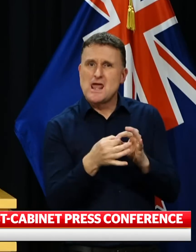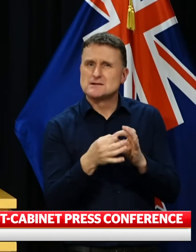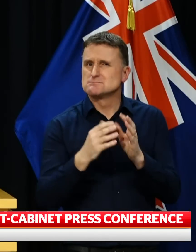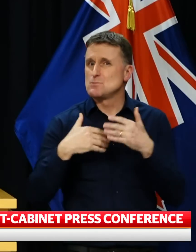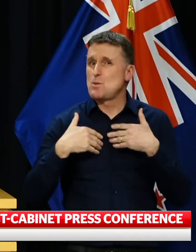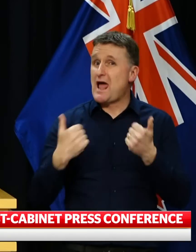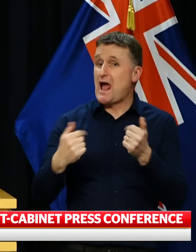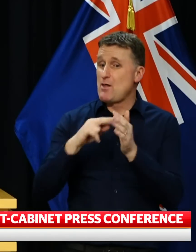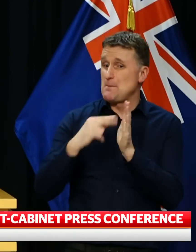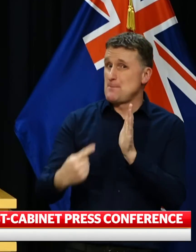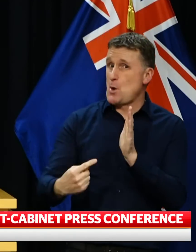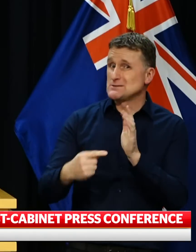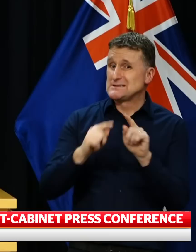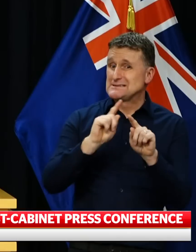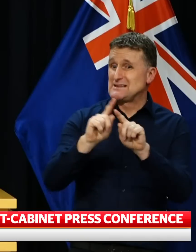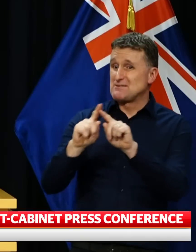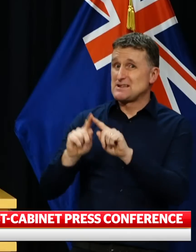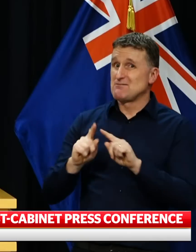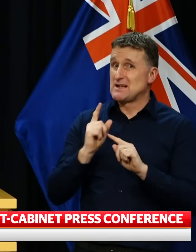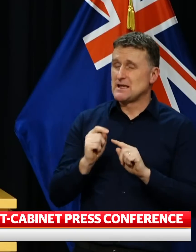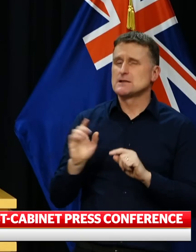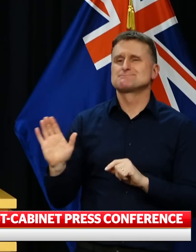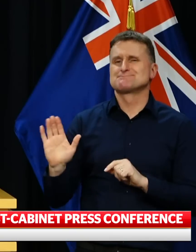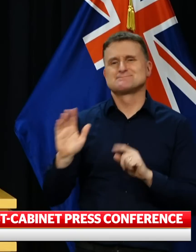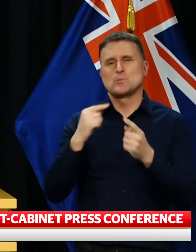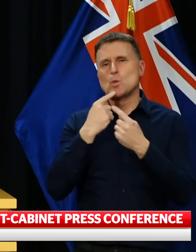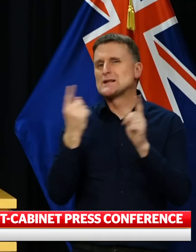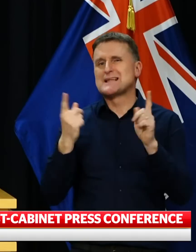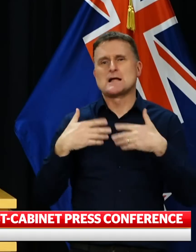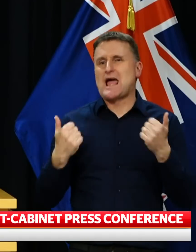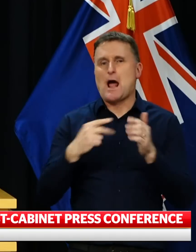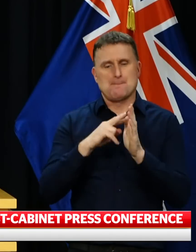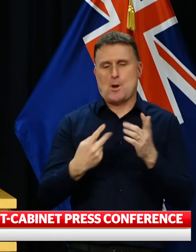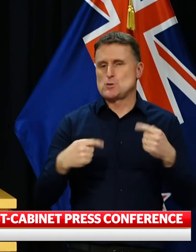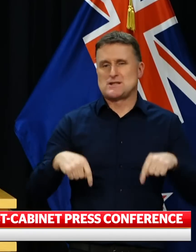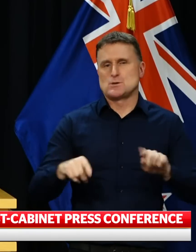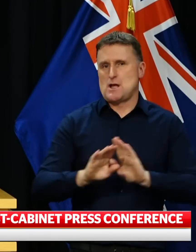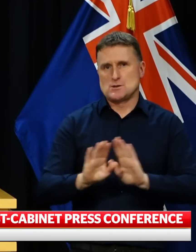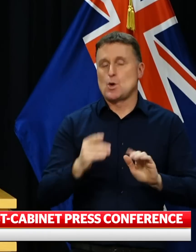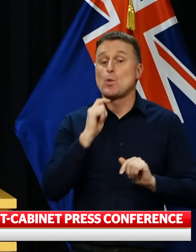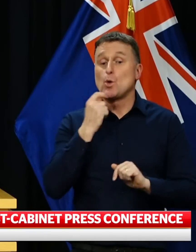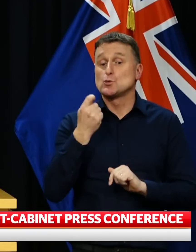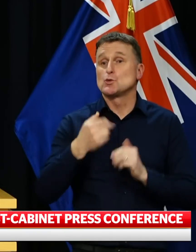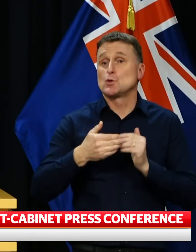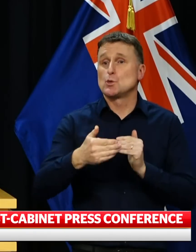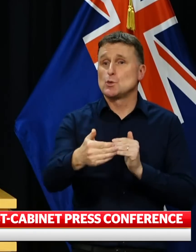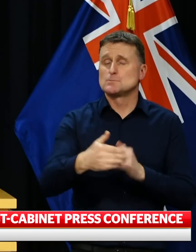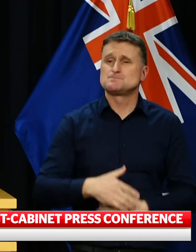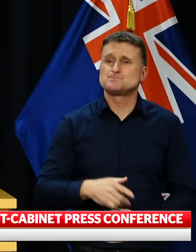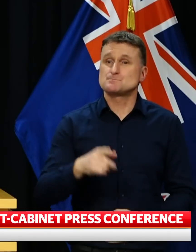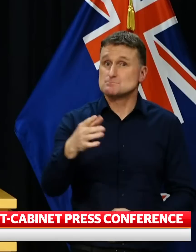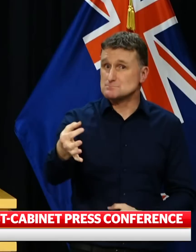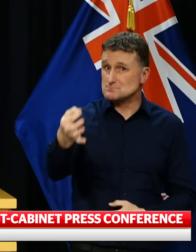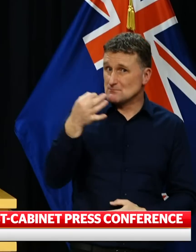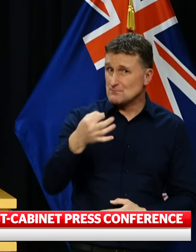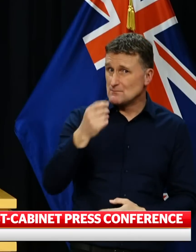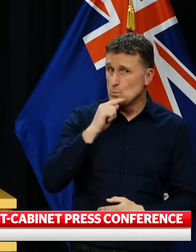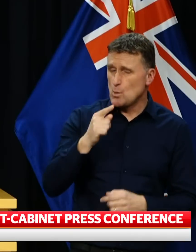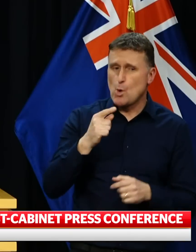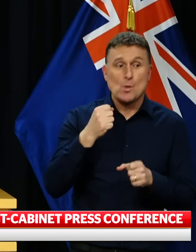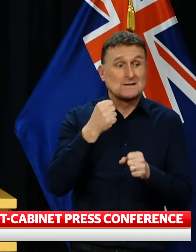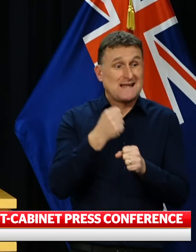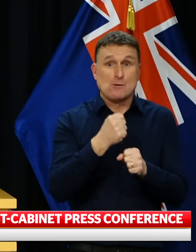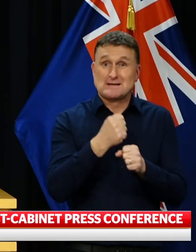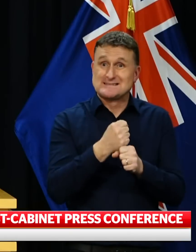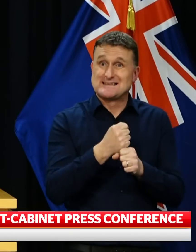to set out our health policy today, but we will do that in the coming weeks. As far as cutting from other things to fund other things, will you guarantee that won't happen under